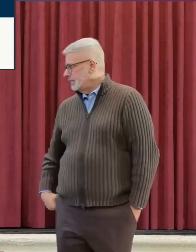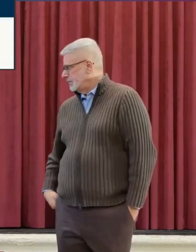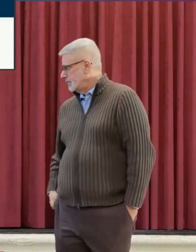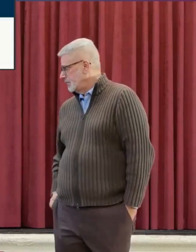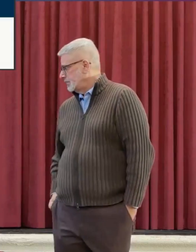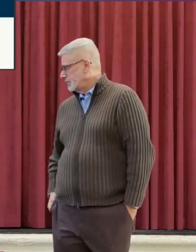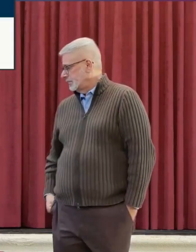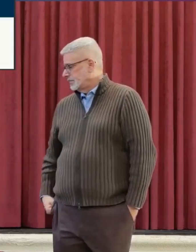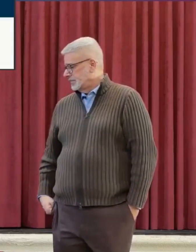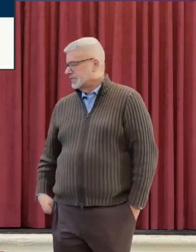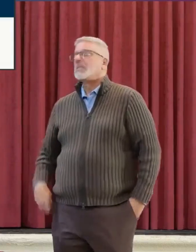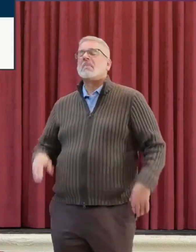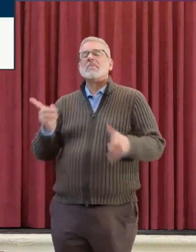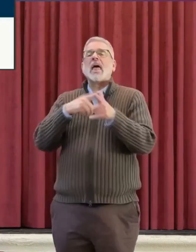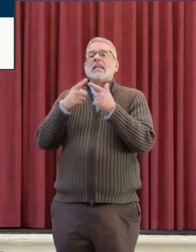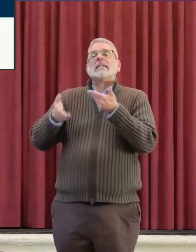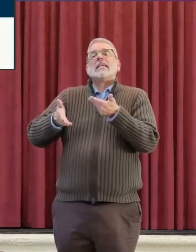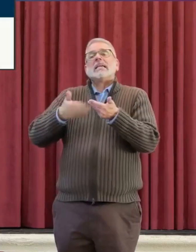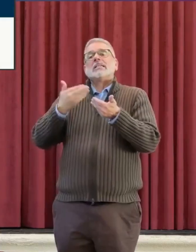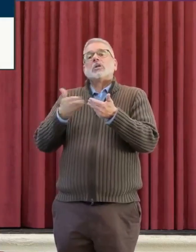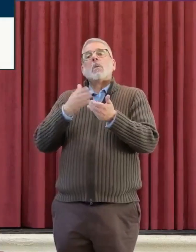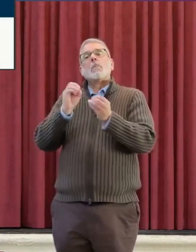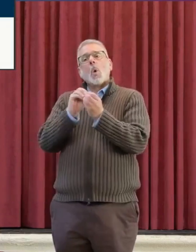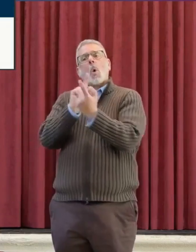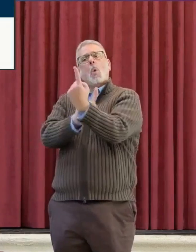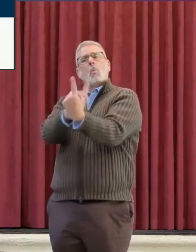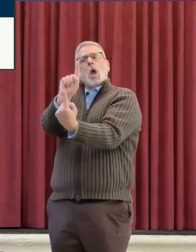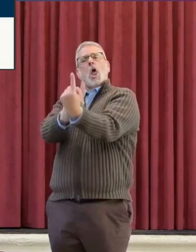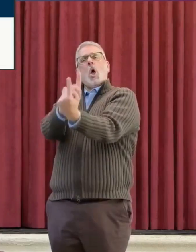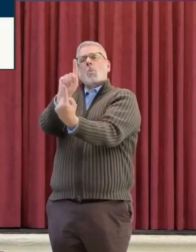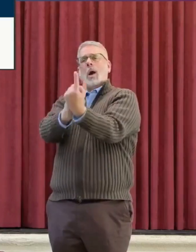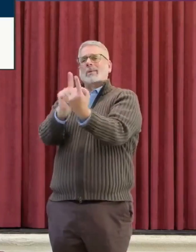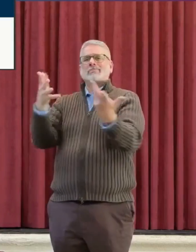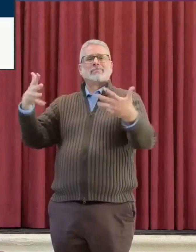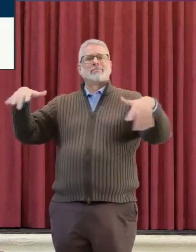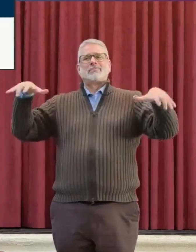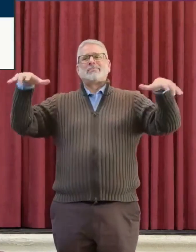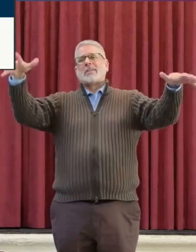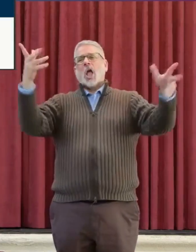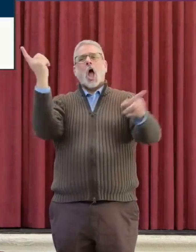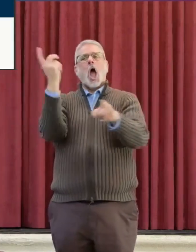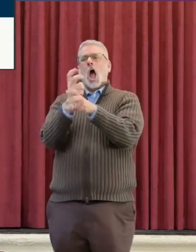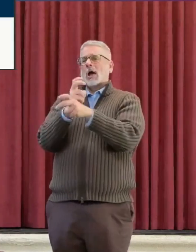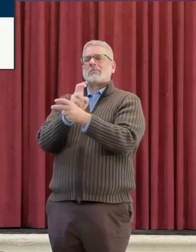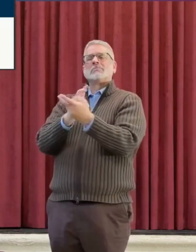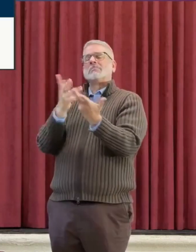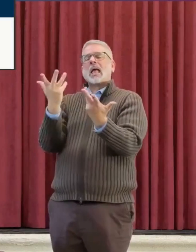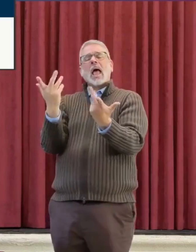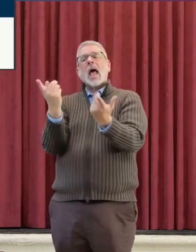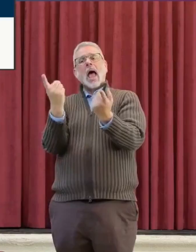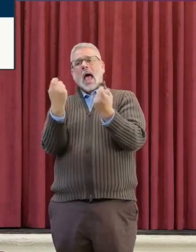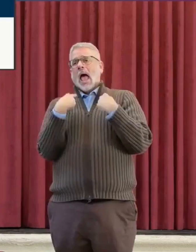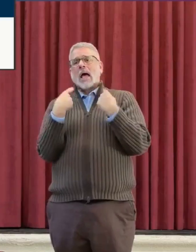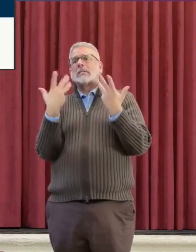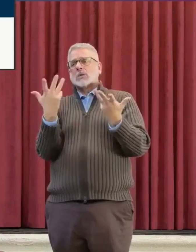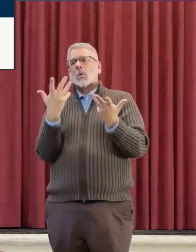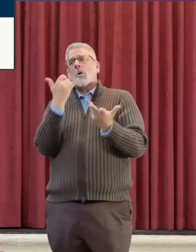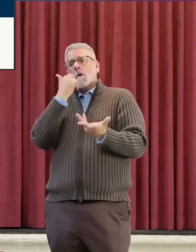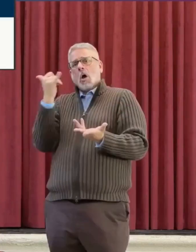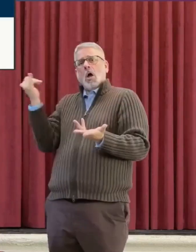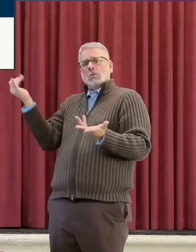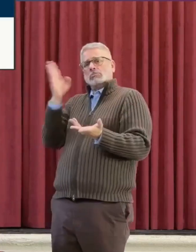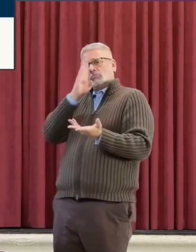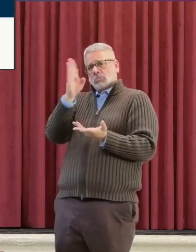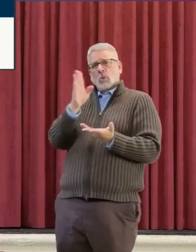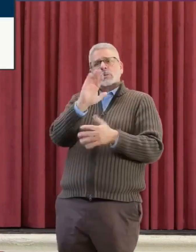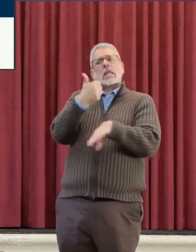Okay. yeah, then it's going to be one-on-one, so you can ask us any questions you want.